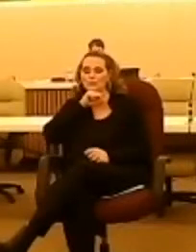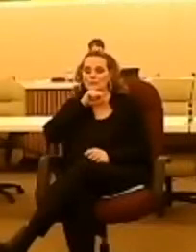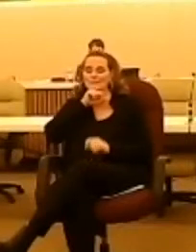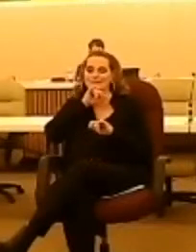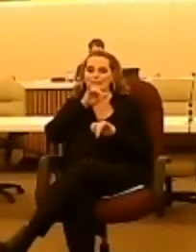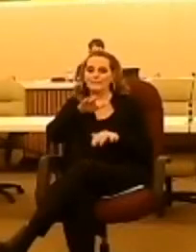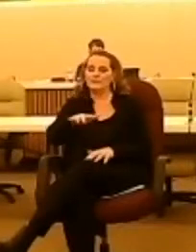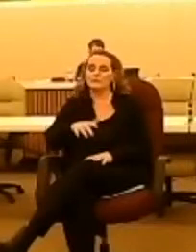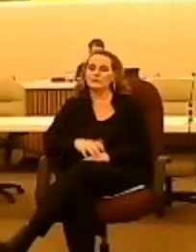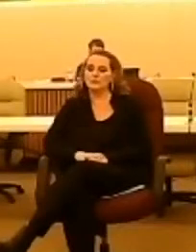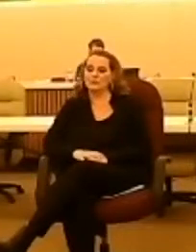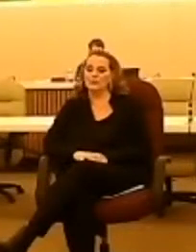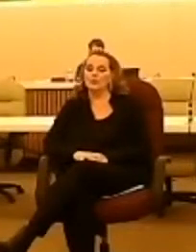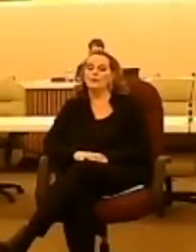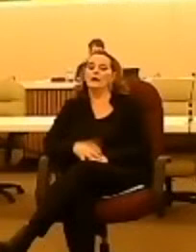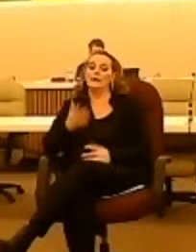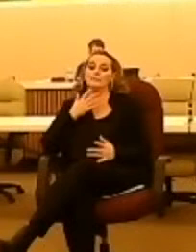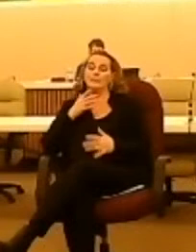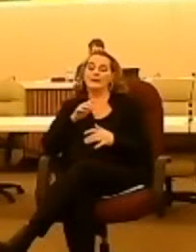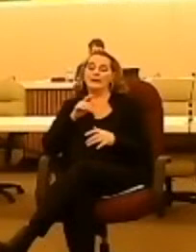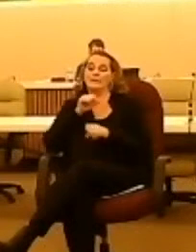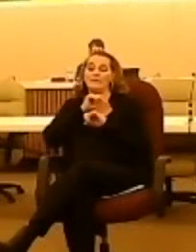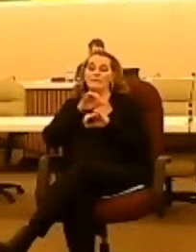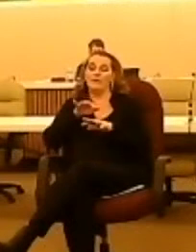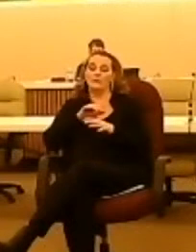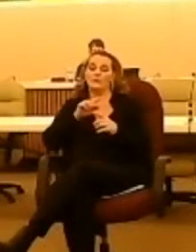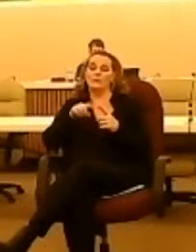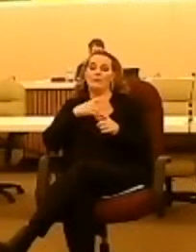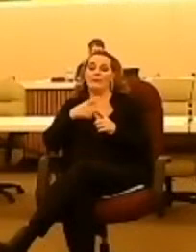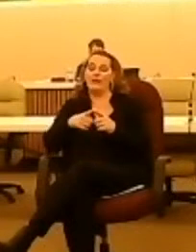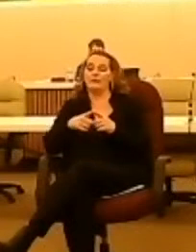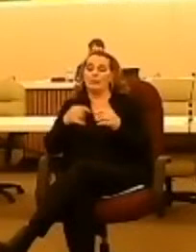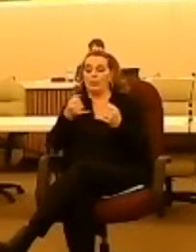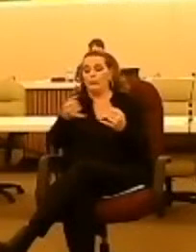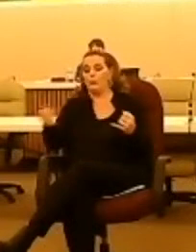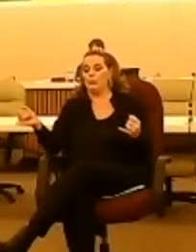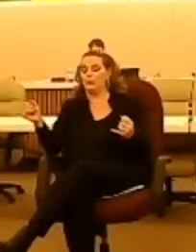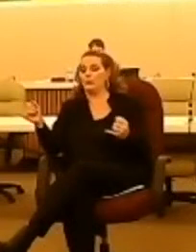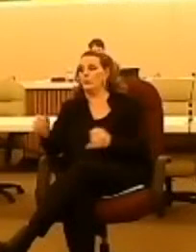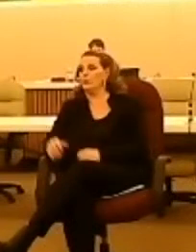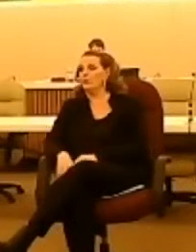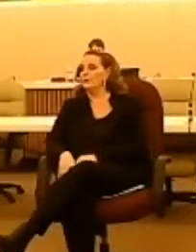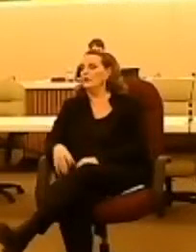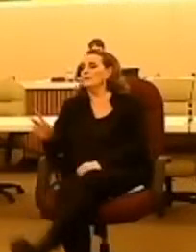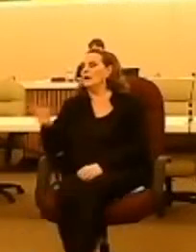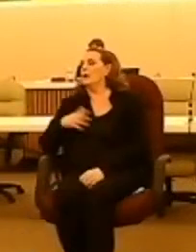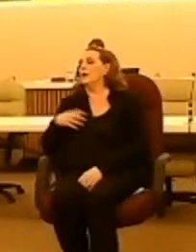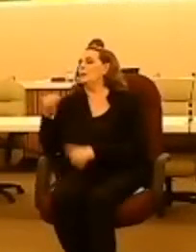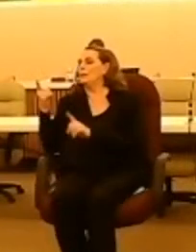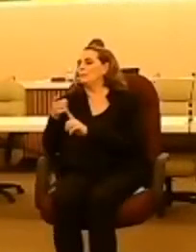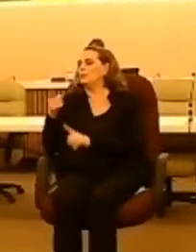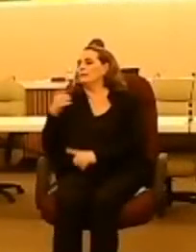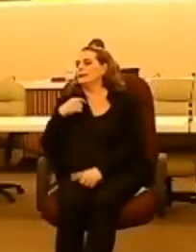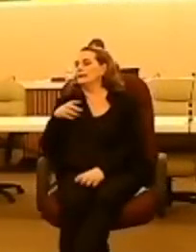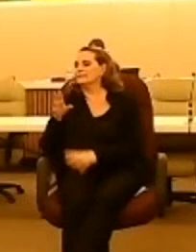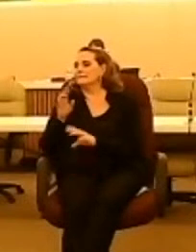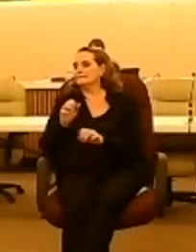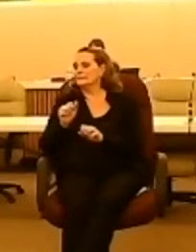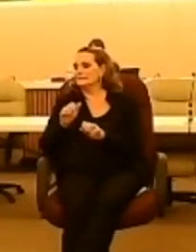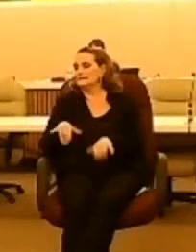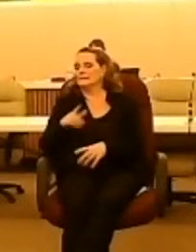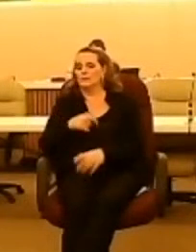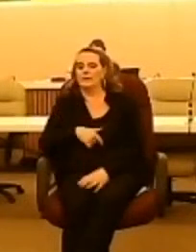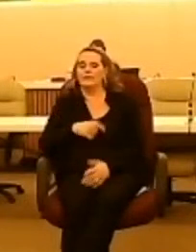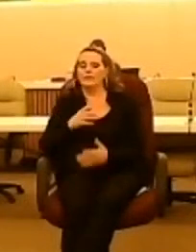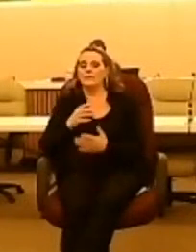going even maybe farther than the borderline of the building. I guess my point is, it's consistent with the spirit of the section of the code